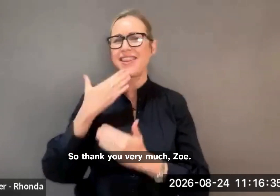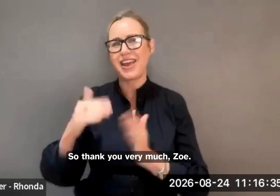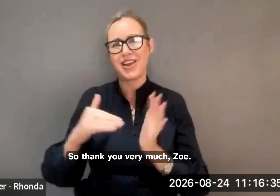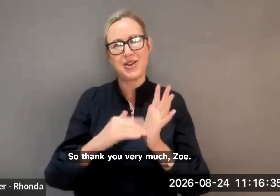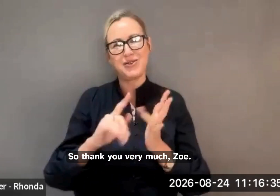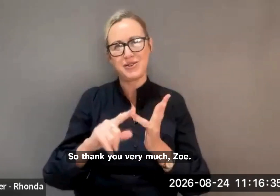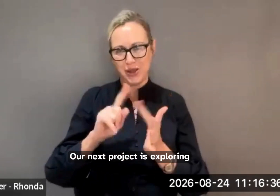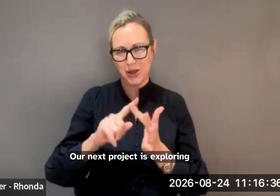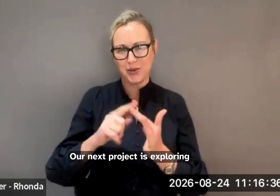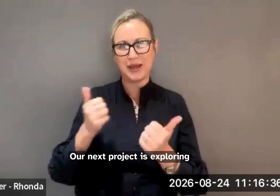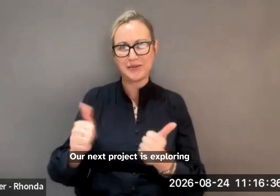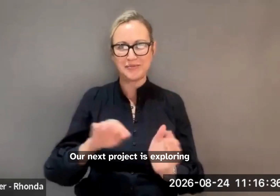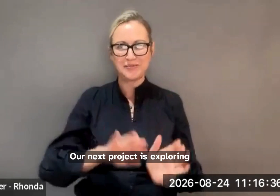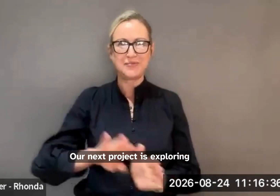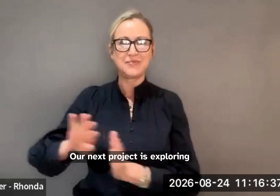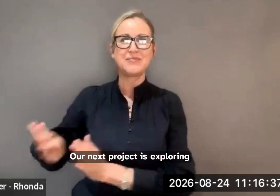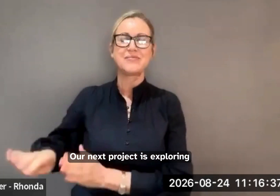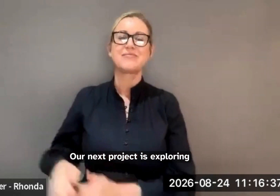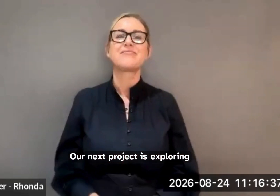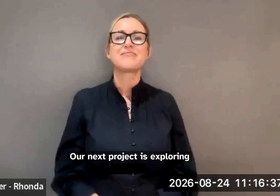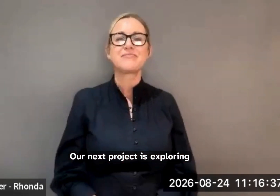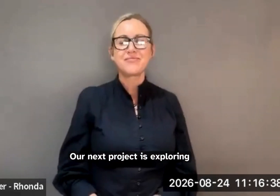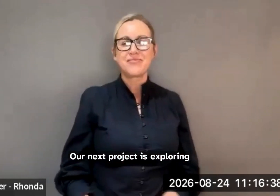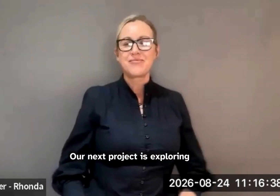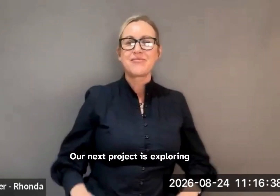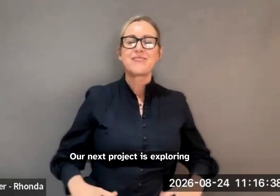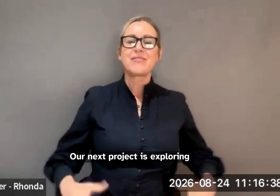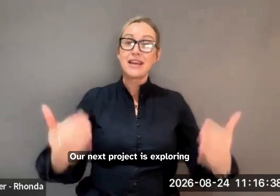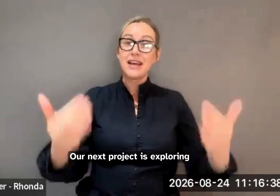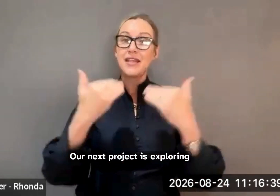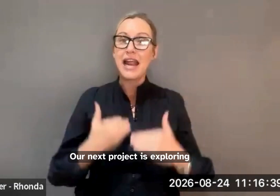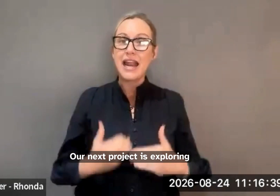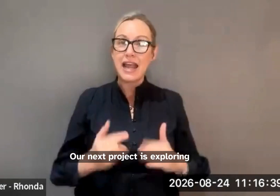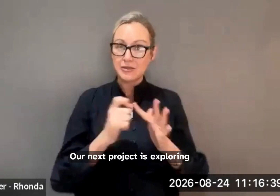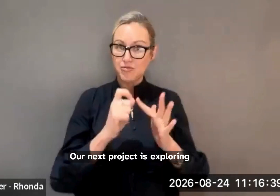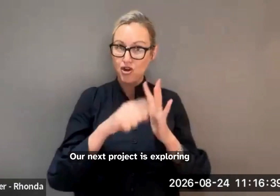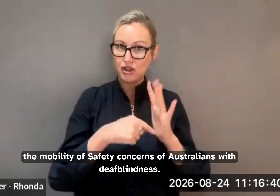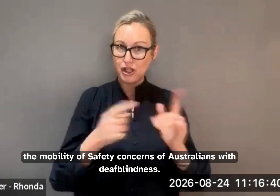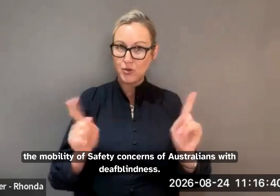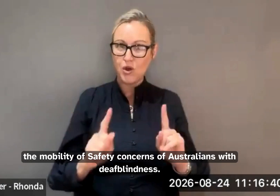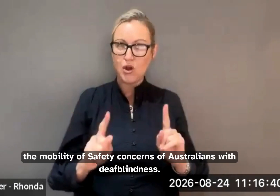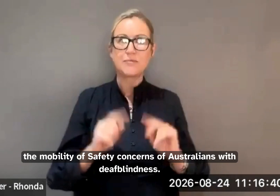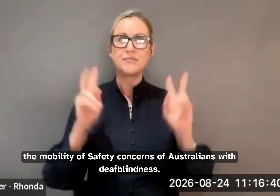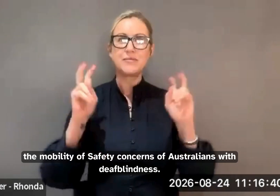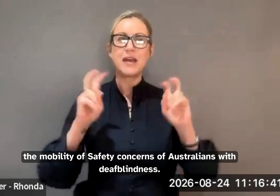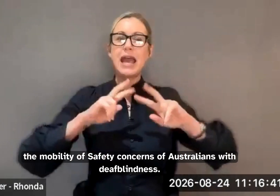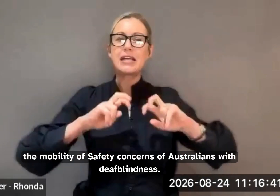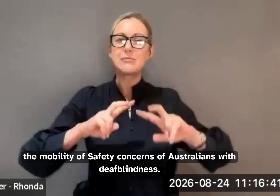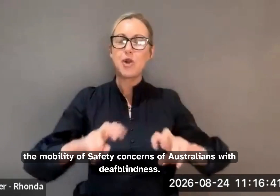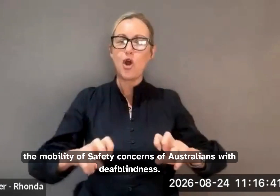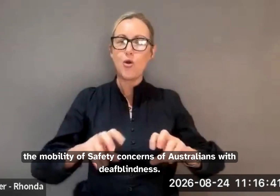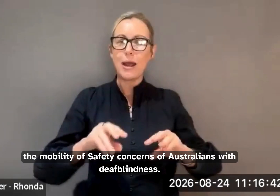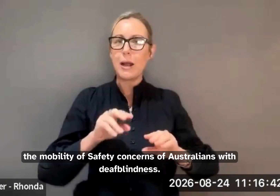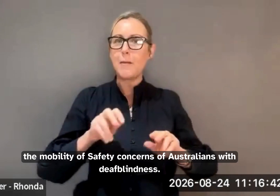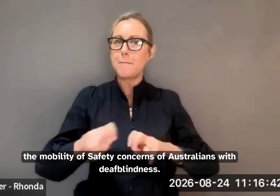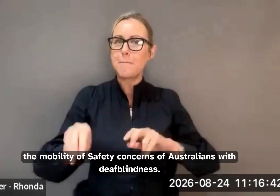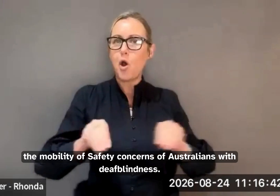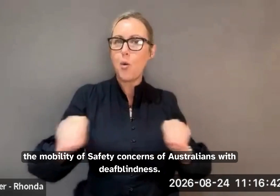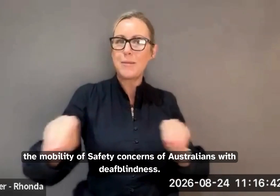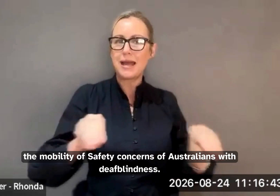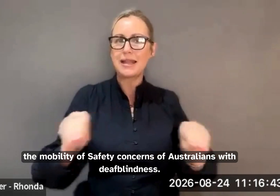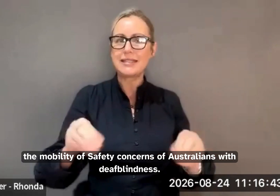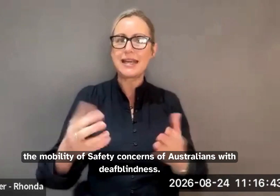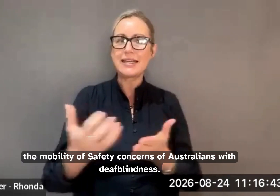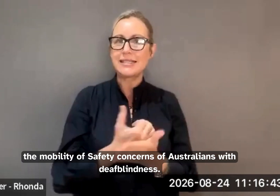Zoe. Our next project is exploring the mobility safety concerns